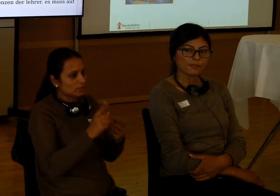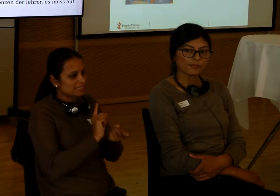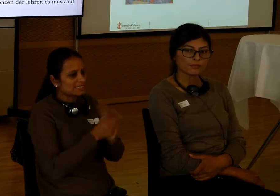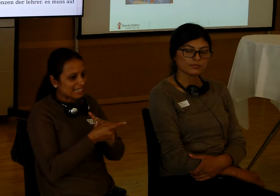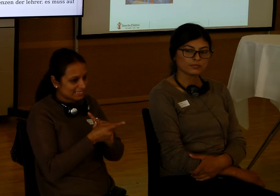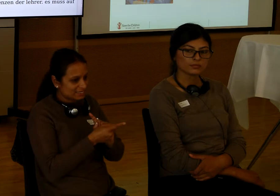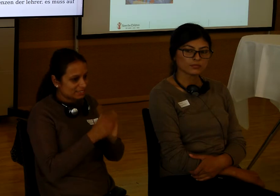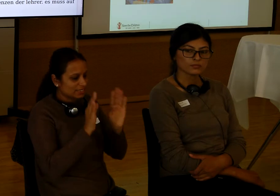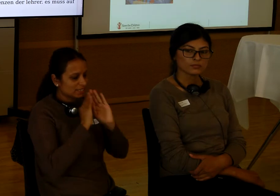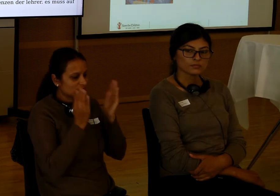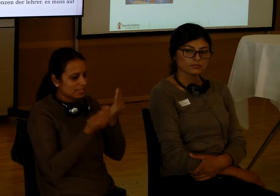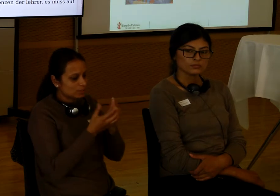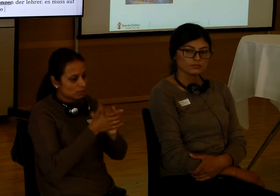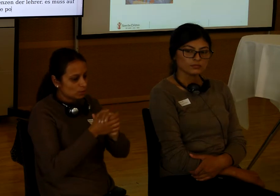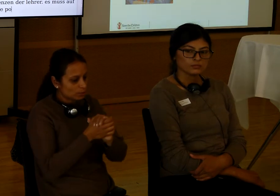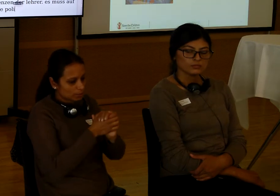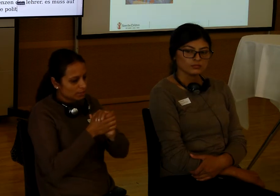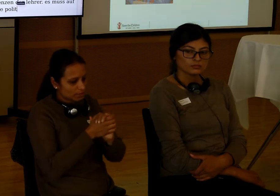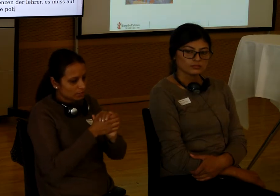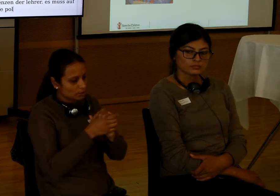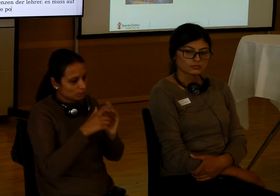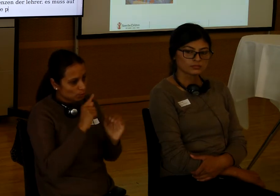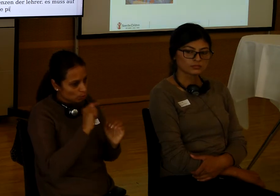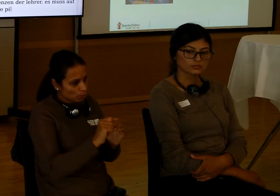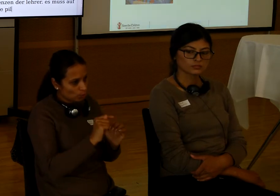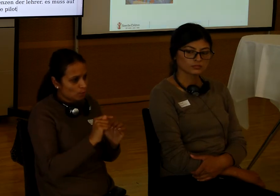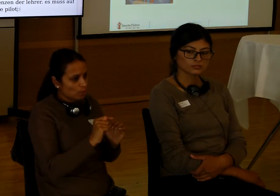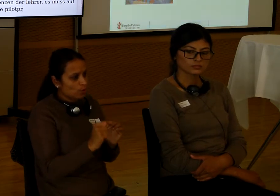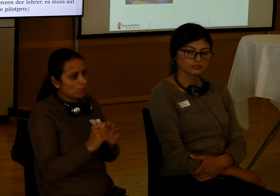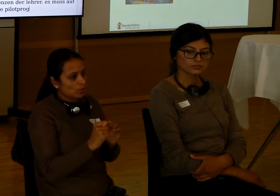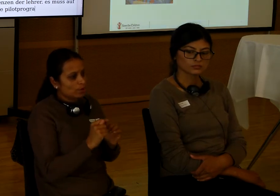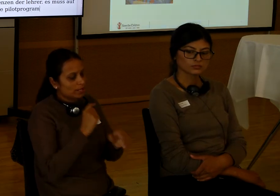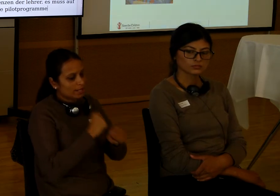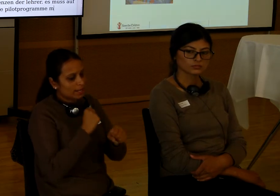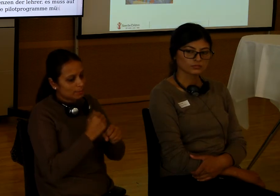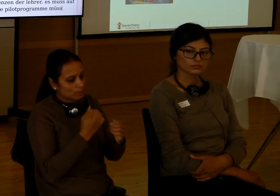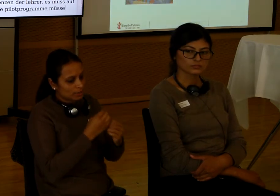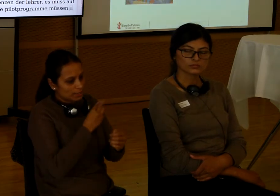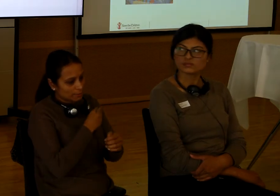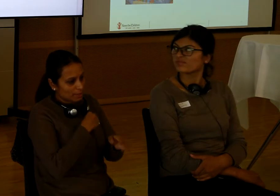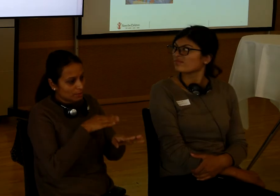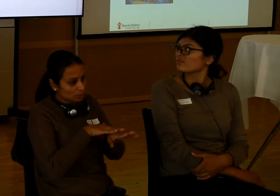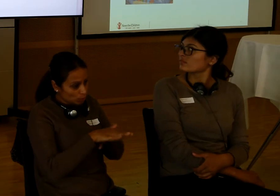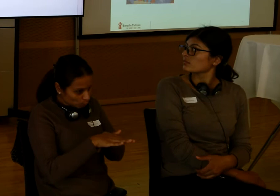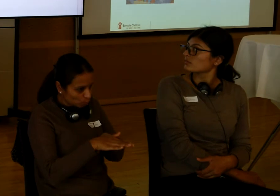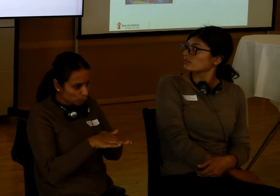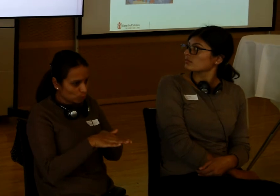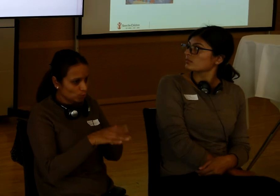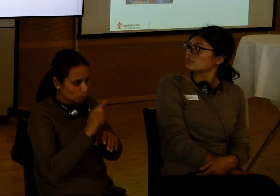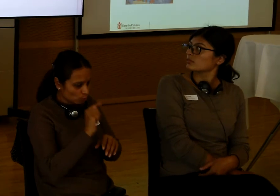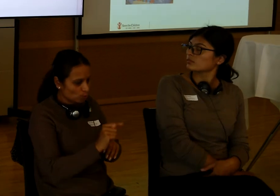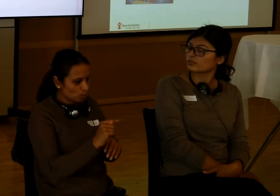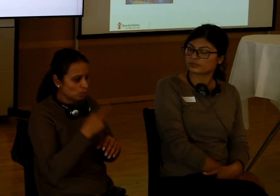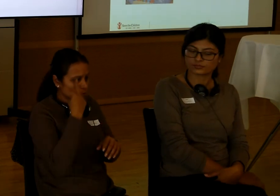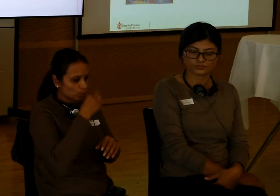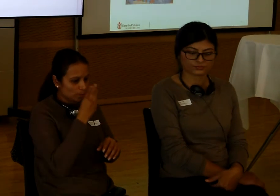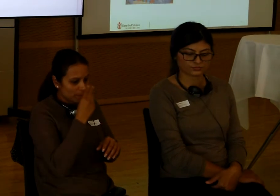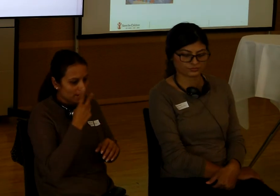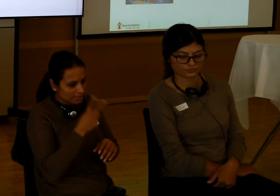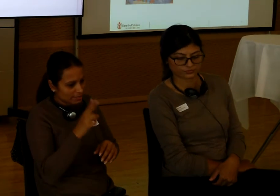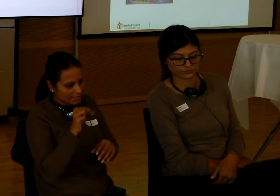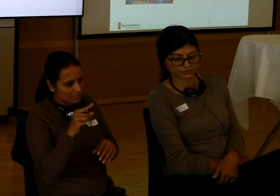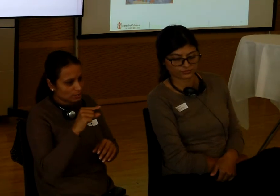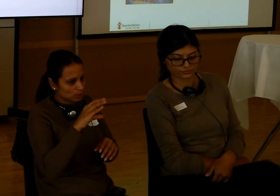of international cooperation should build partnerships and promote mutual learning with local actors, other